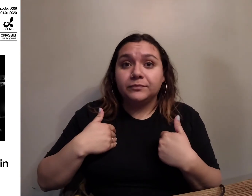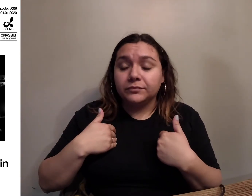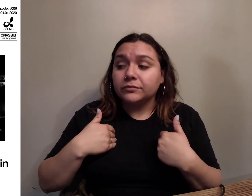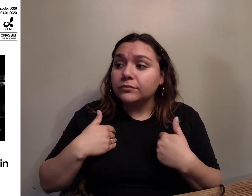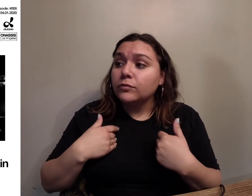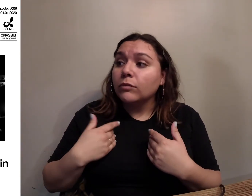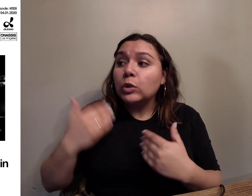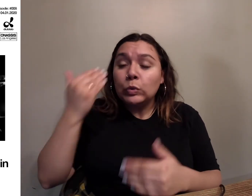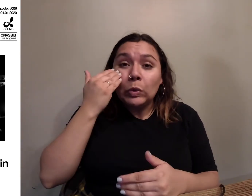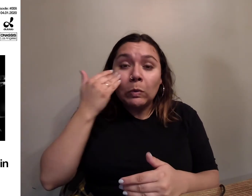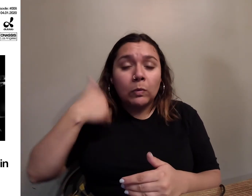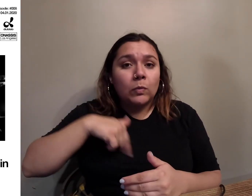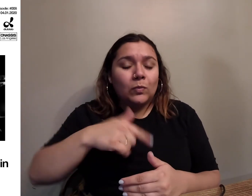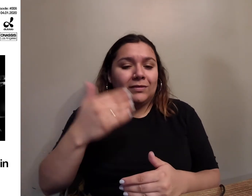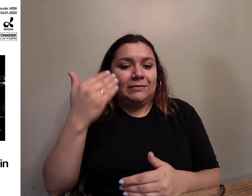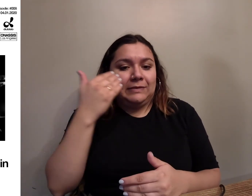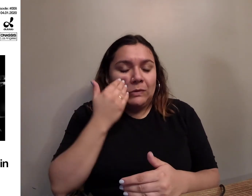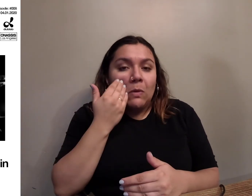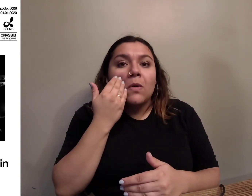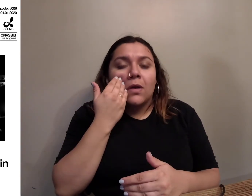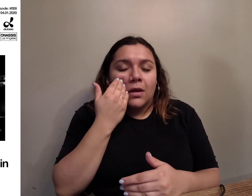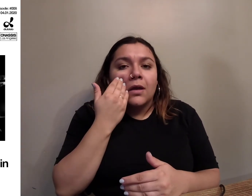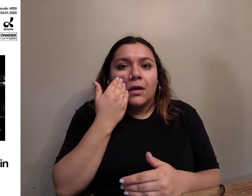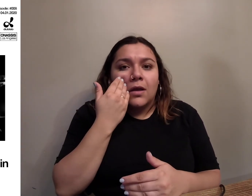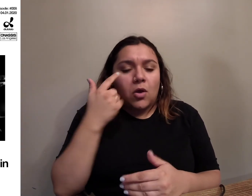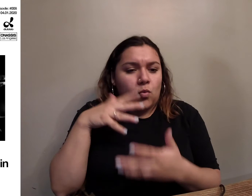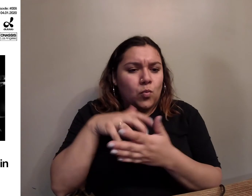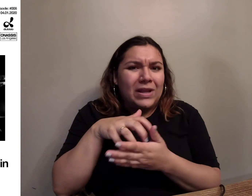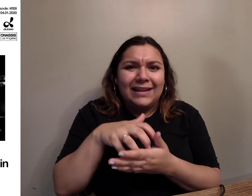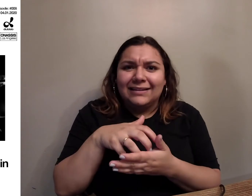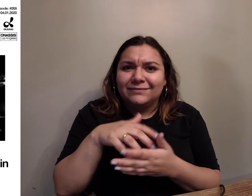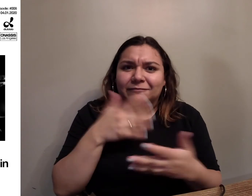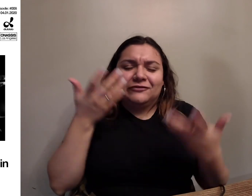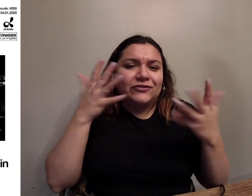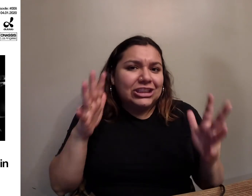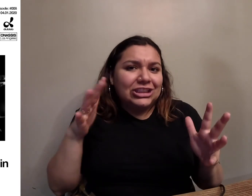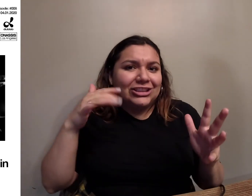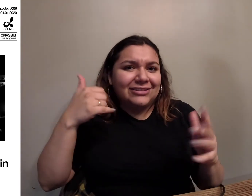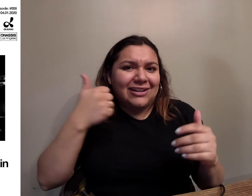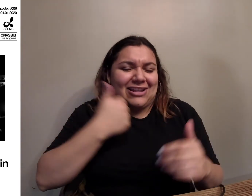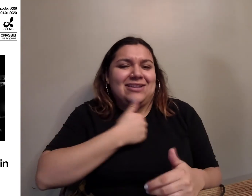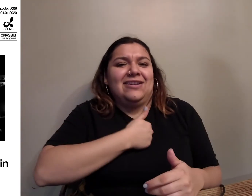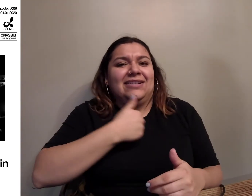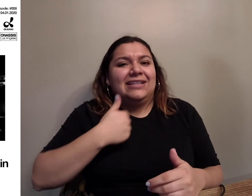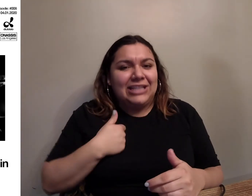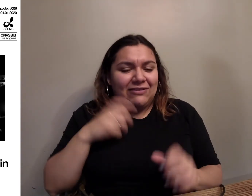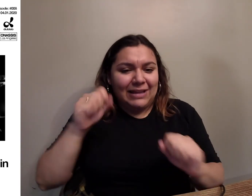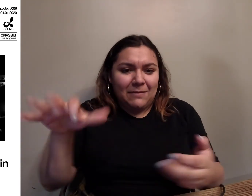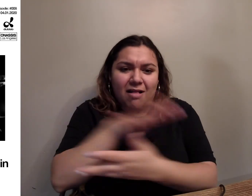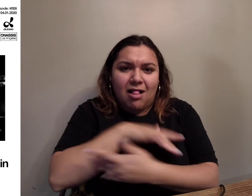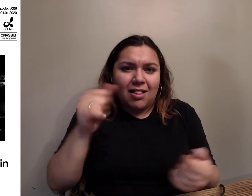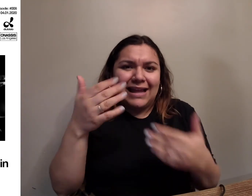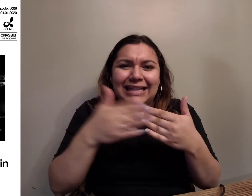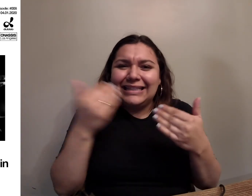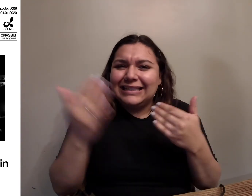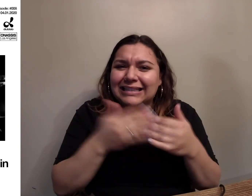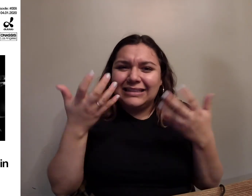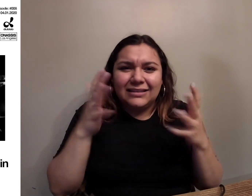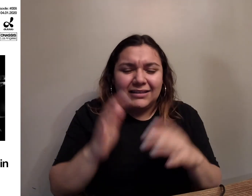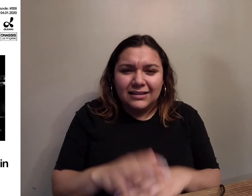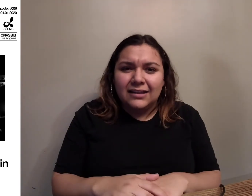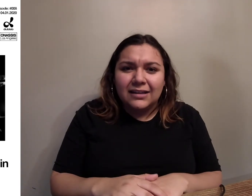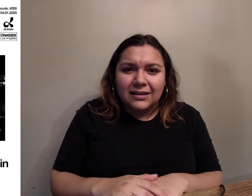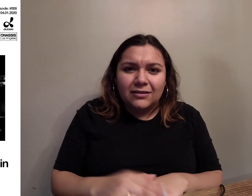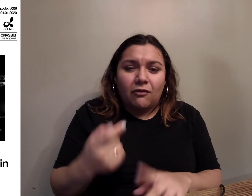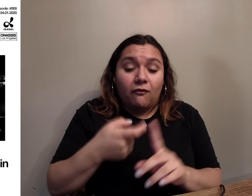in the fact that we know that we are weak, that we're creatures who can be wiped away by a